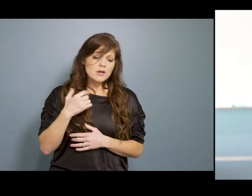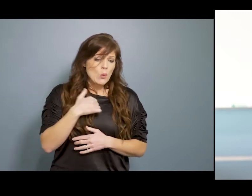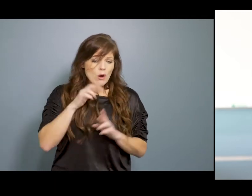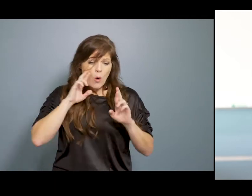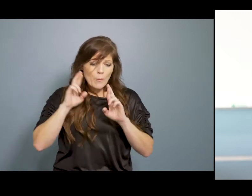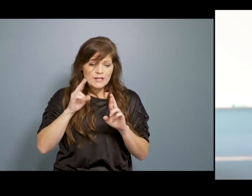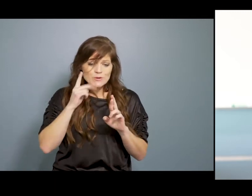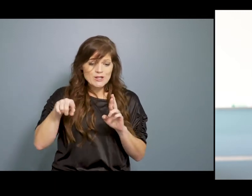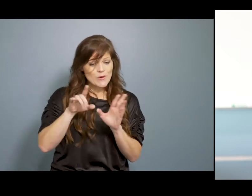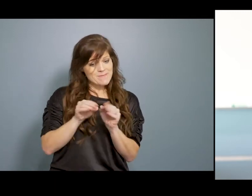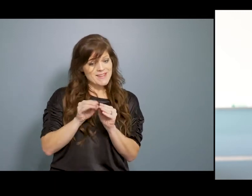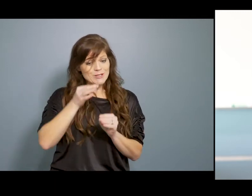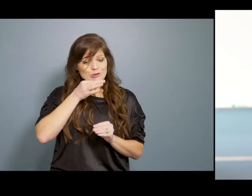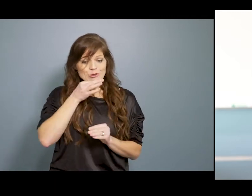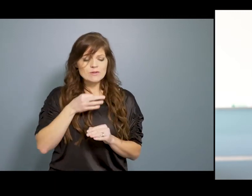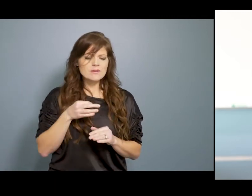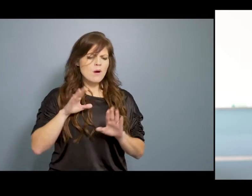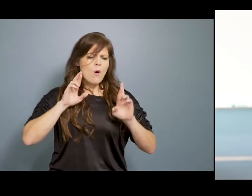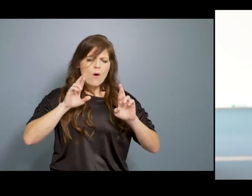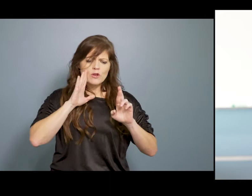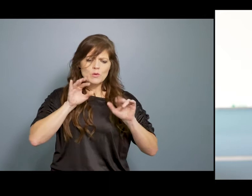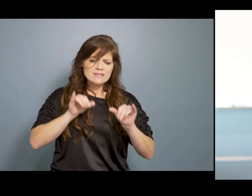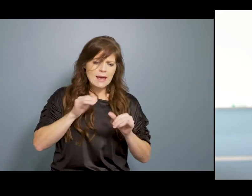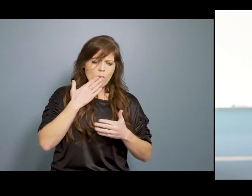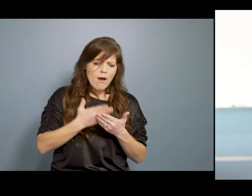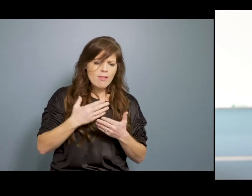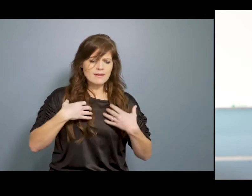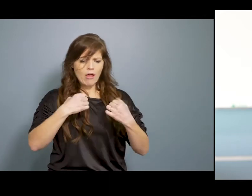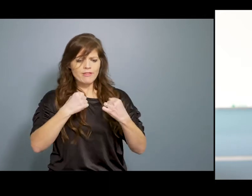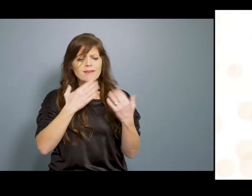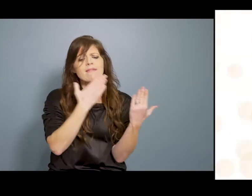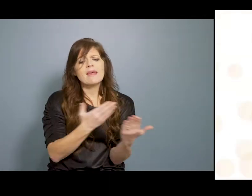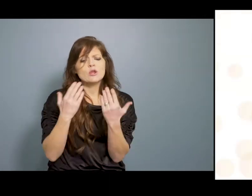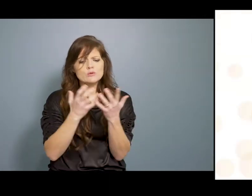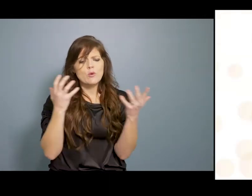soon. Stay well, stay healthy, and thank you very much.